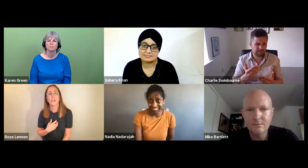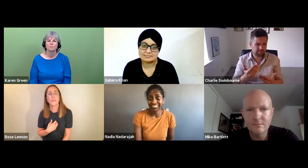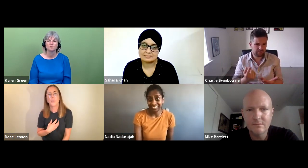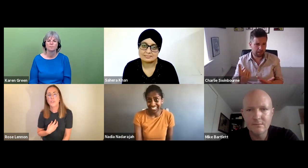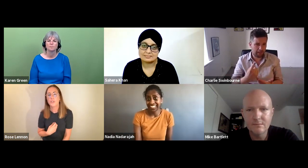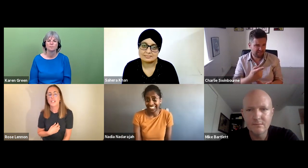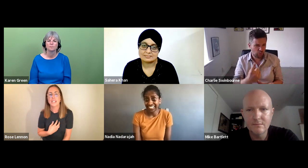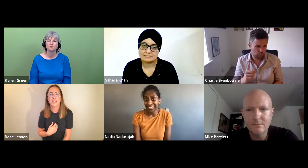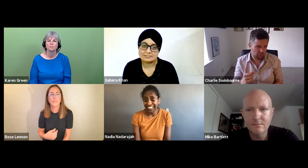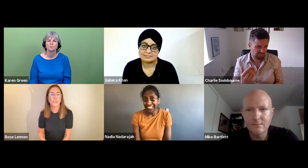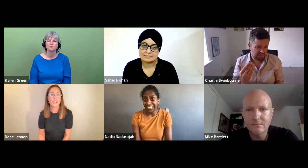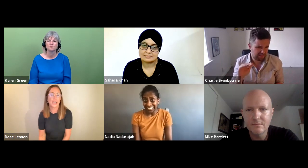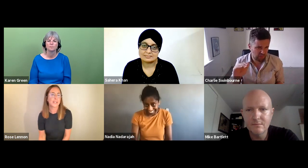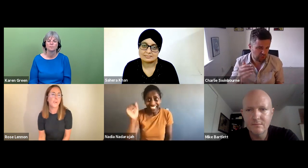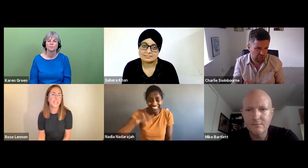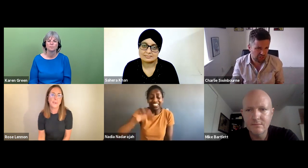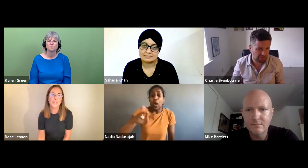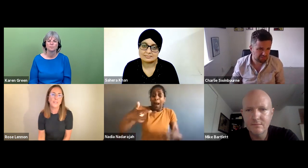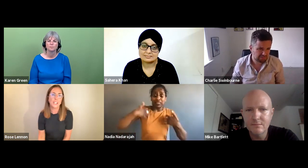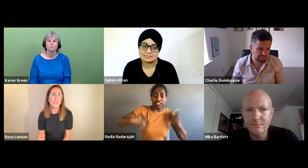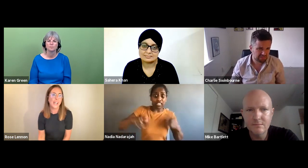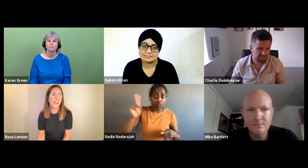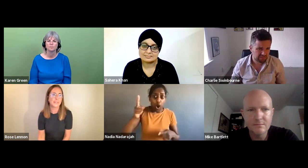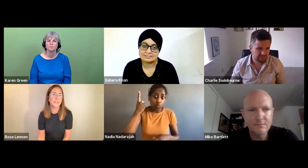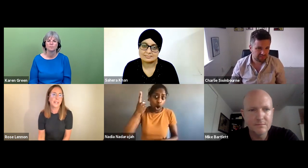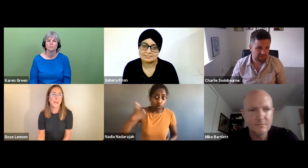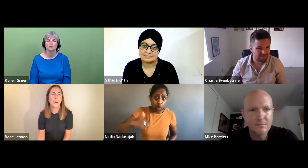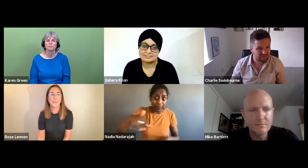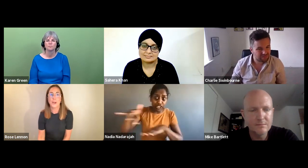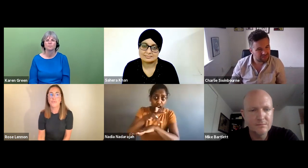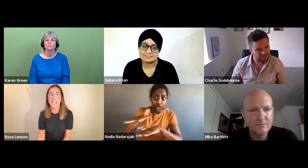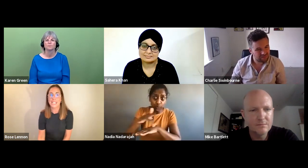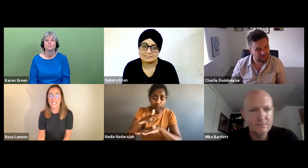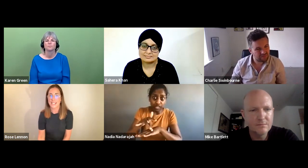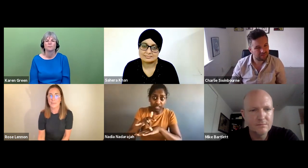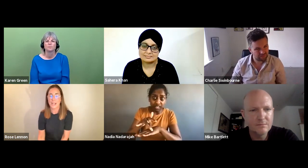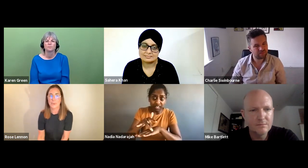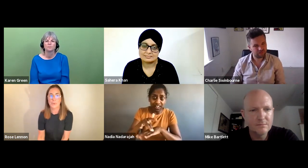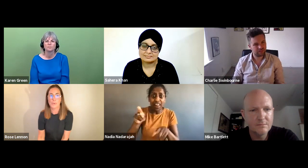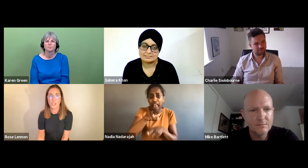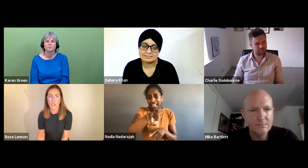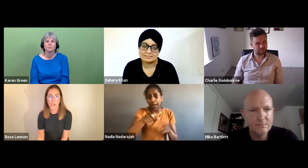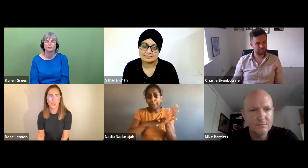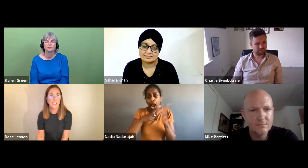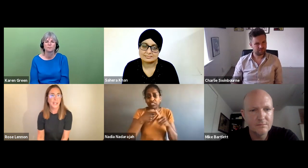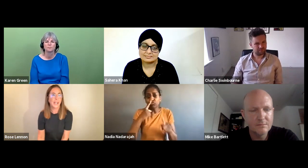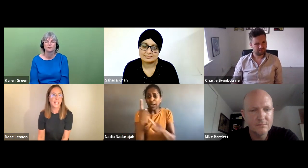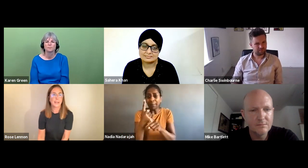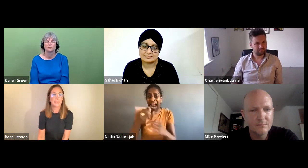So the opportunities and projects, what's coming up for you now? Well, what I'm really excited about is my one-woman show.